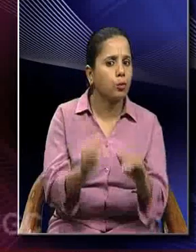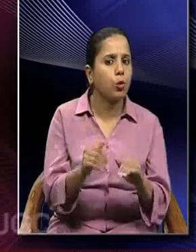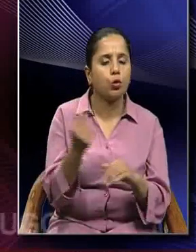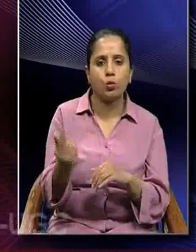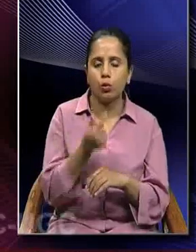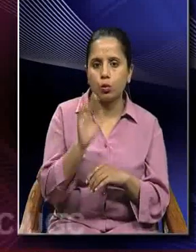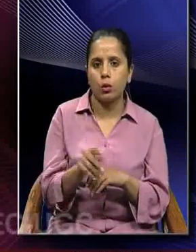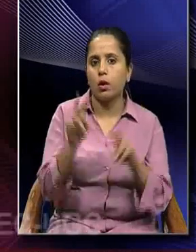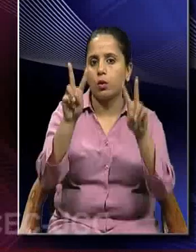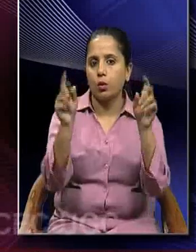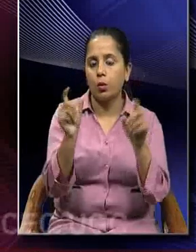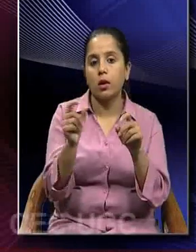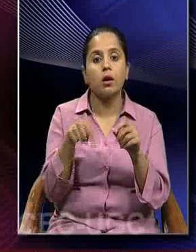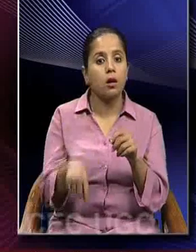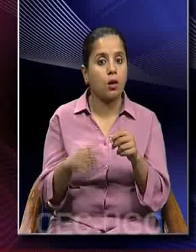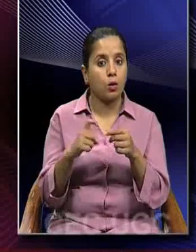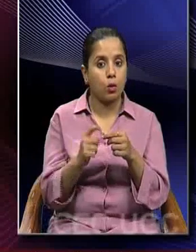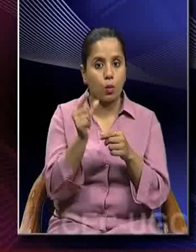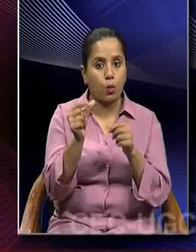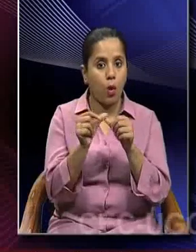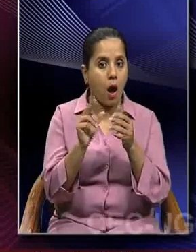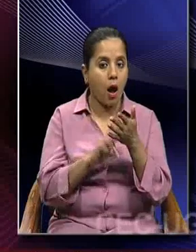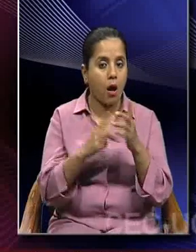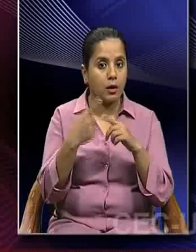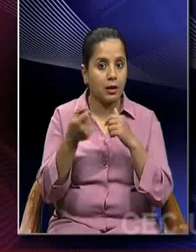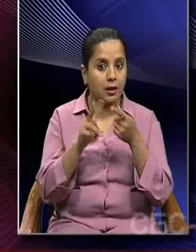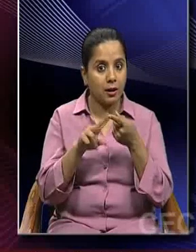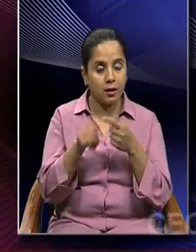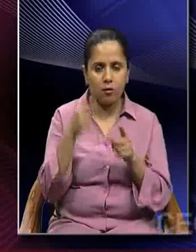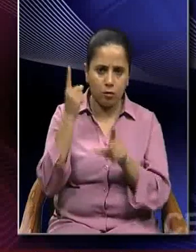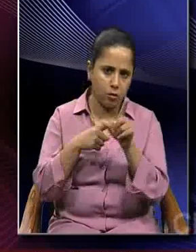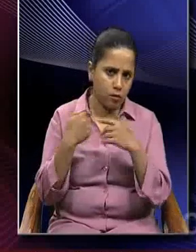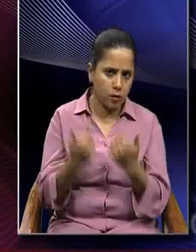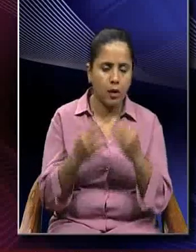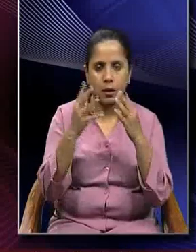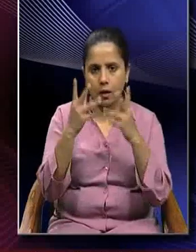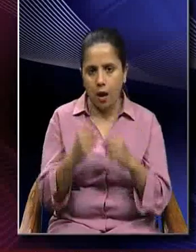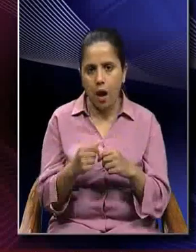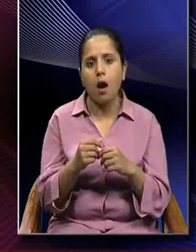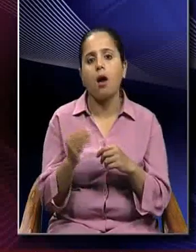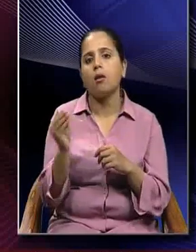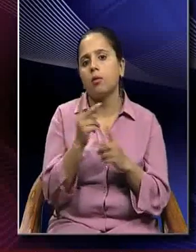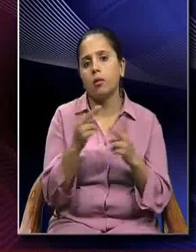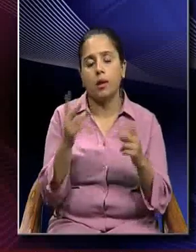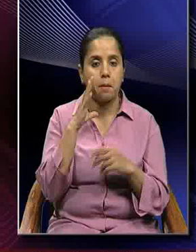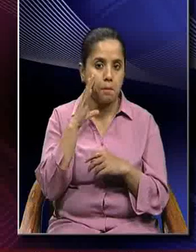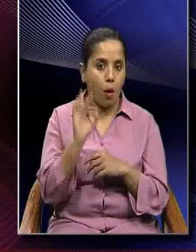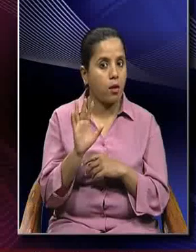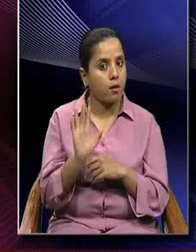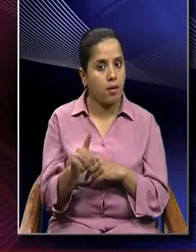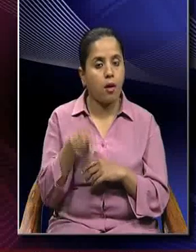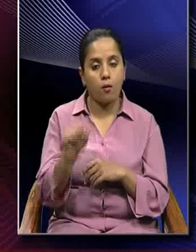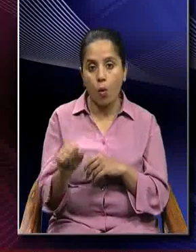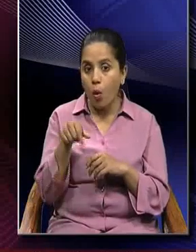of the term quantitative in almost every aspect. Numbers and countings have played a crucial role in the